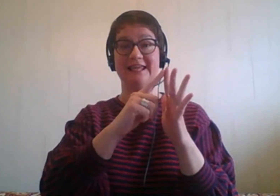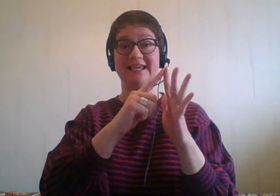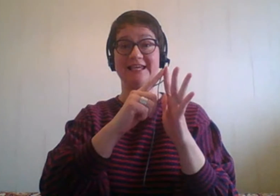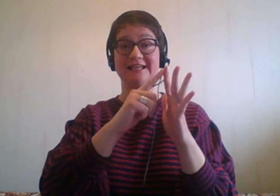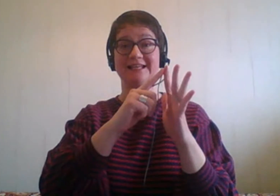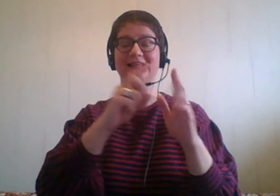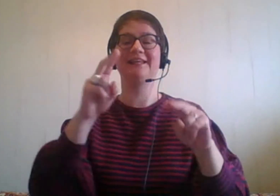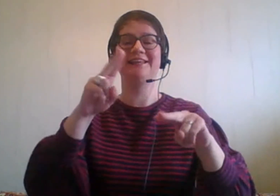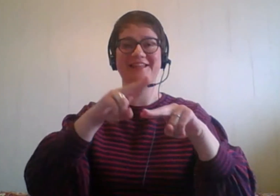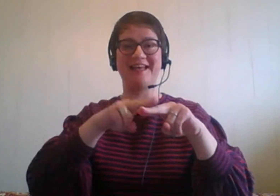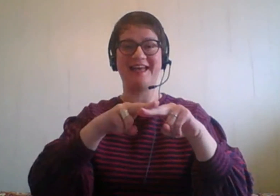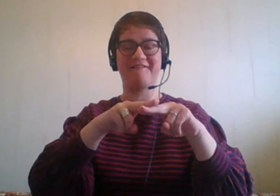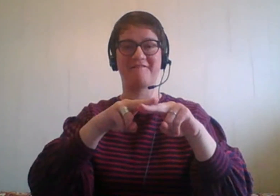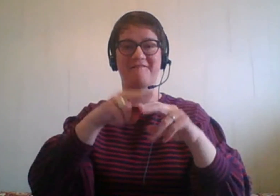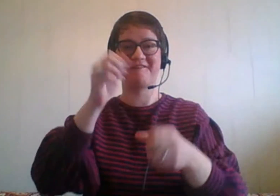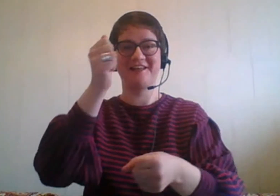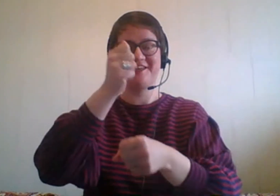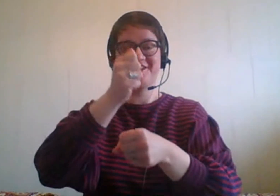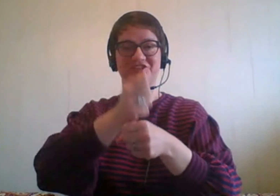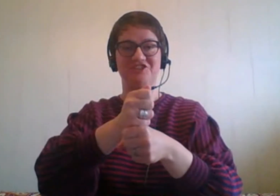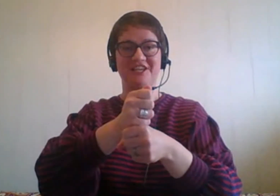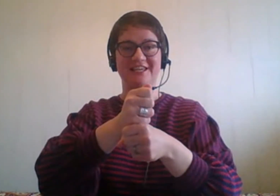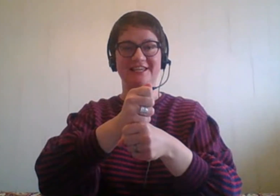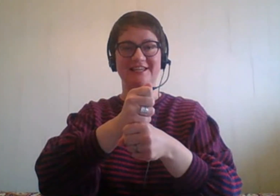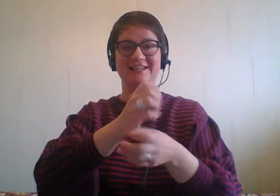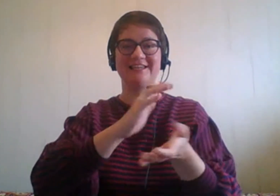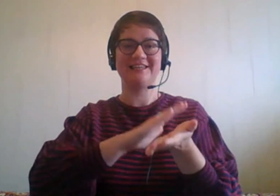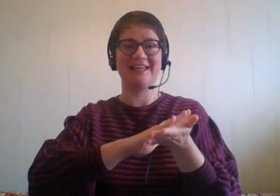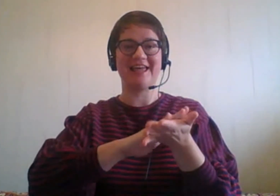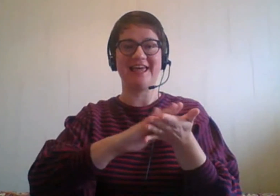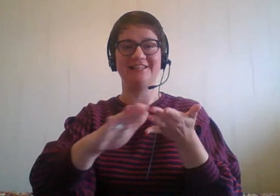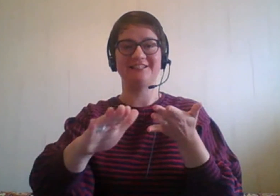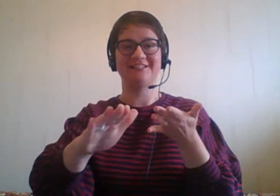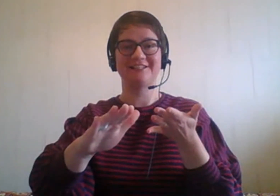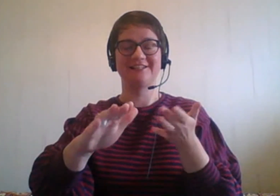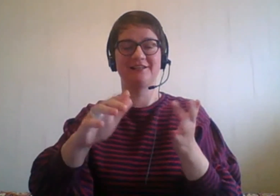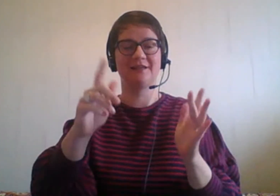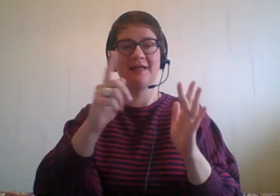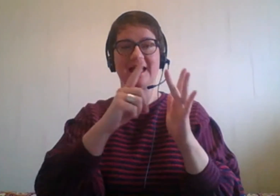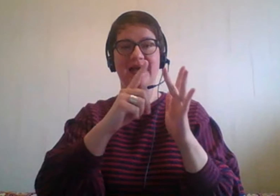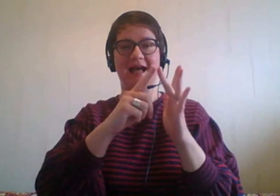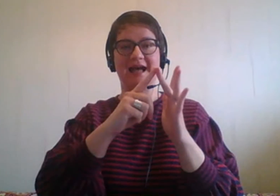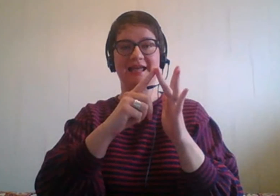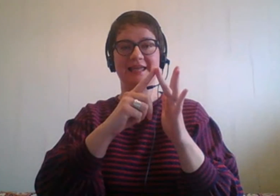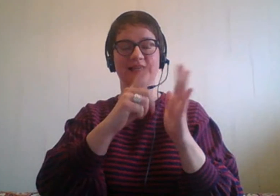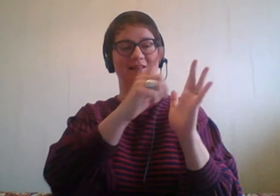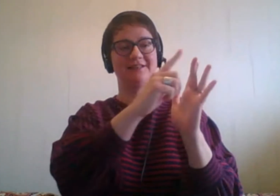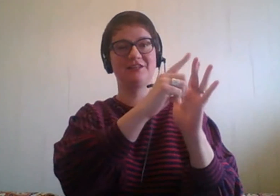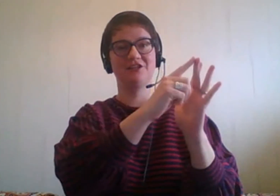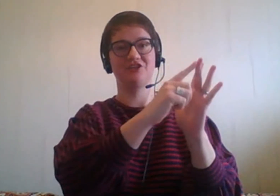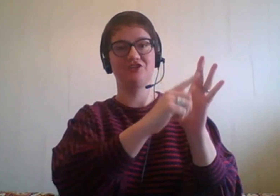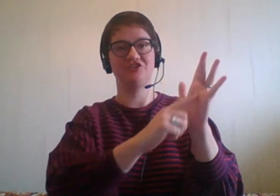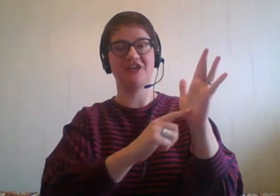E, F, G, H, I,